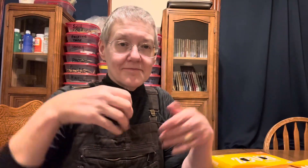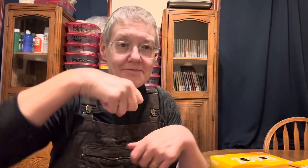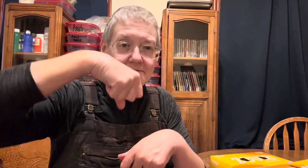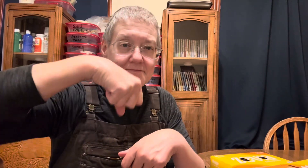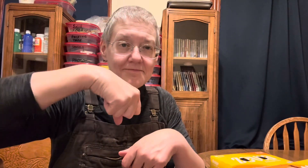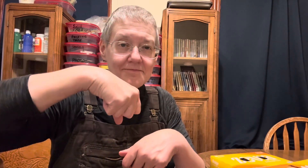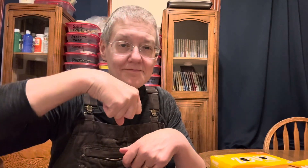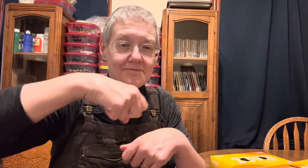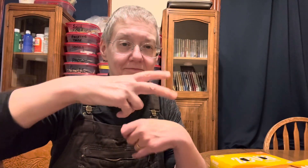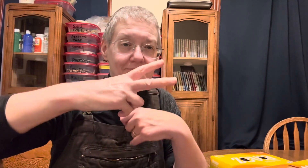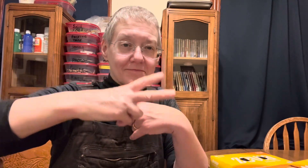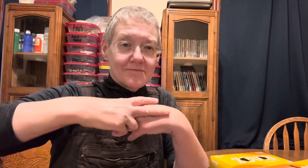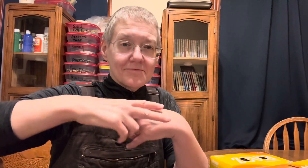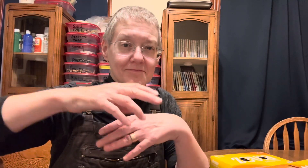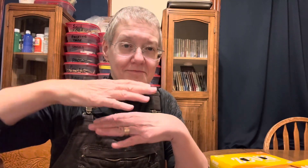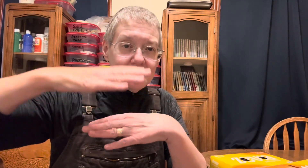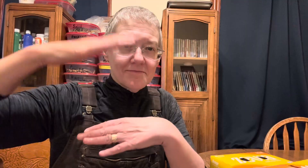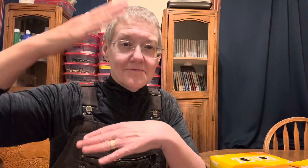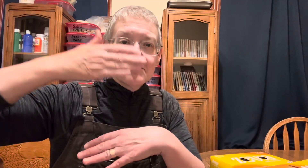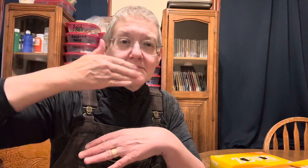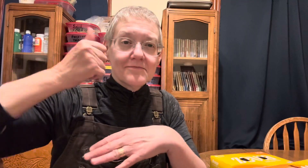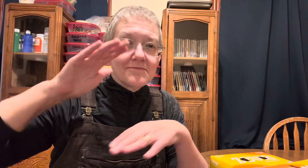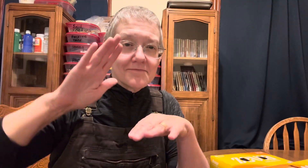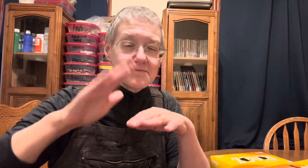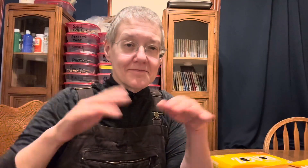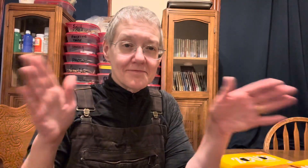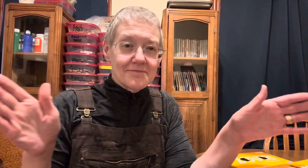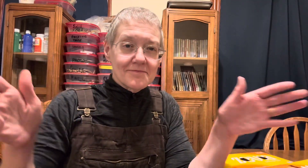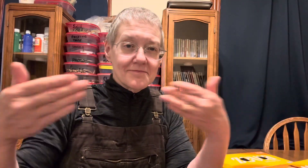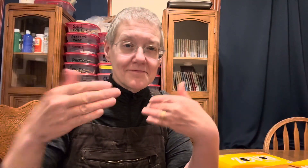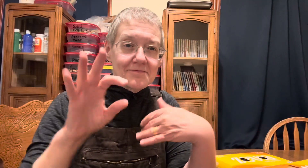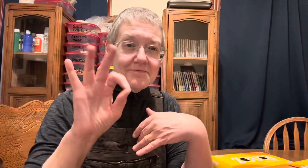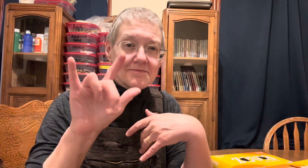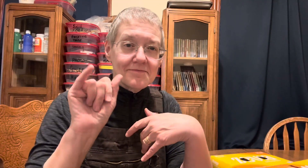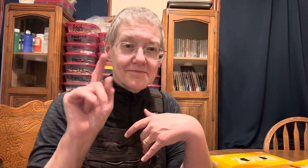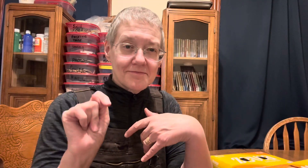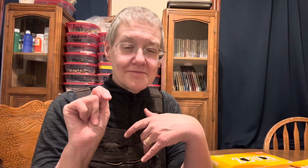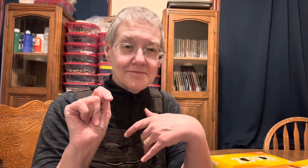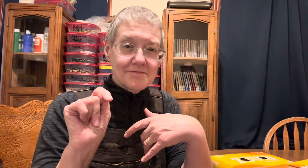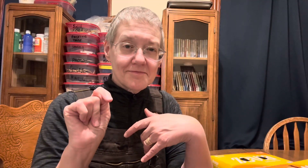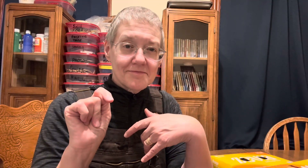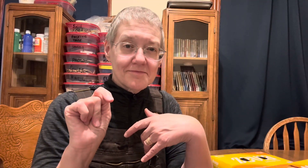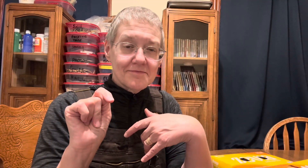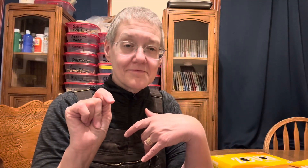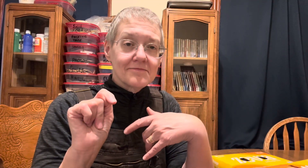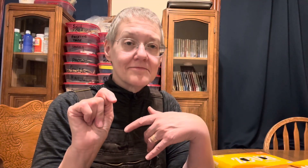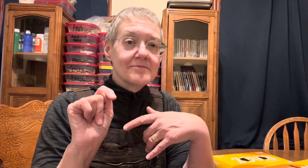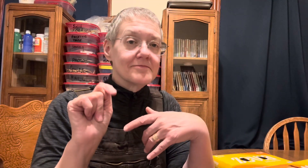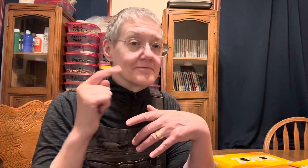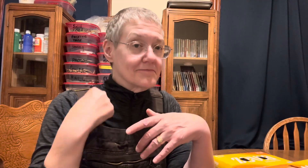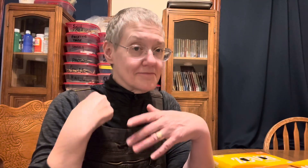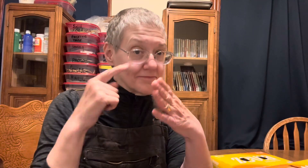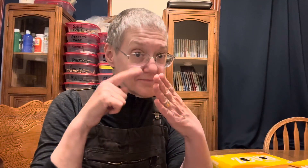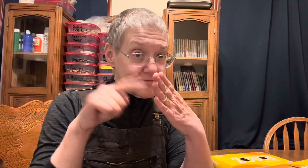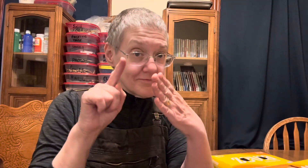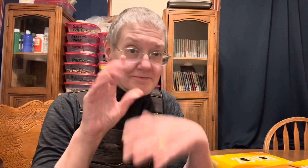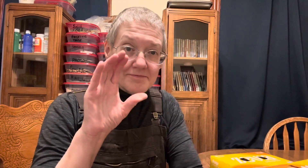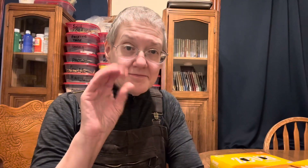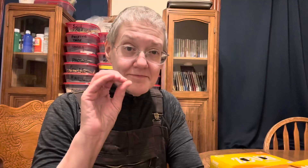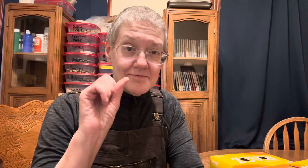it to buy in these packages. It's easier for me to store than the flats from Amazon.